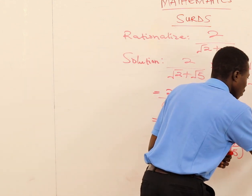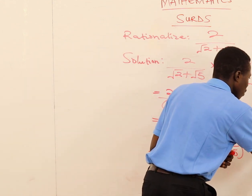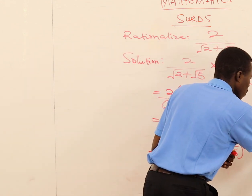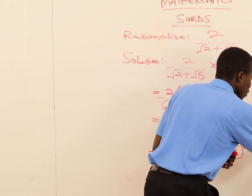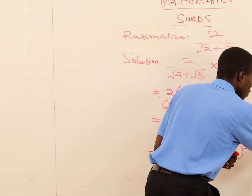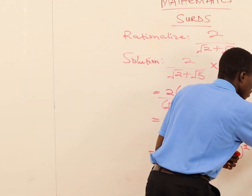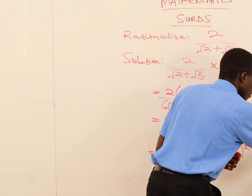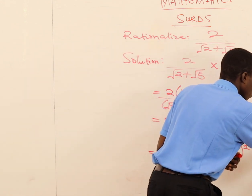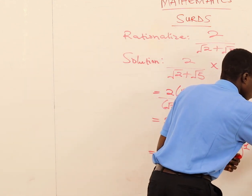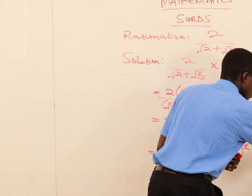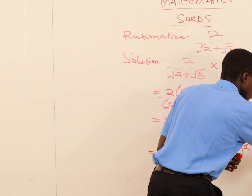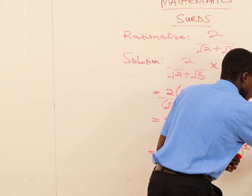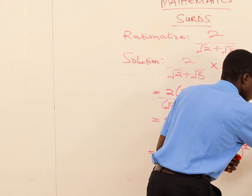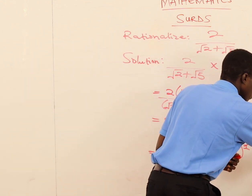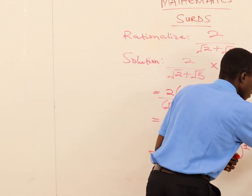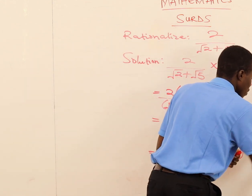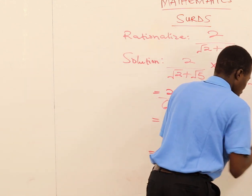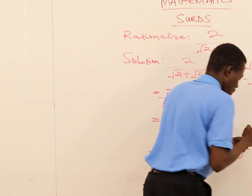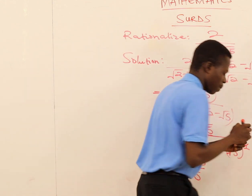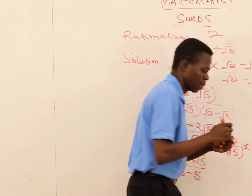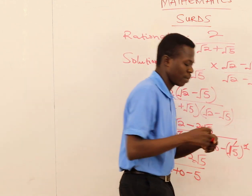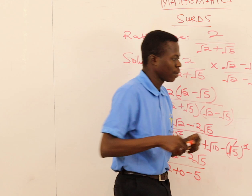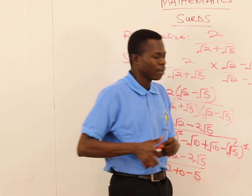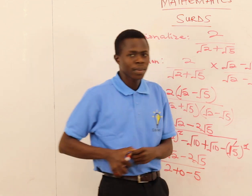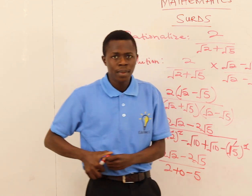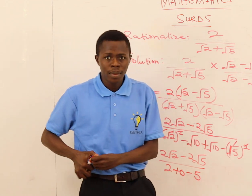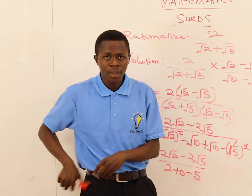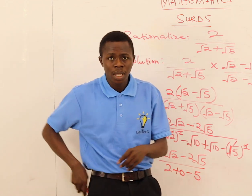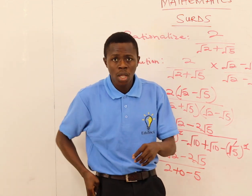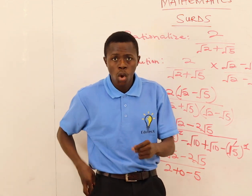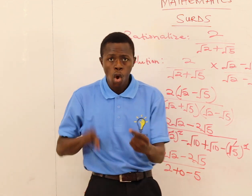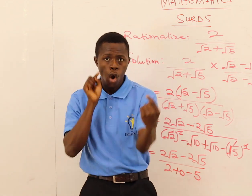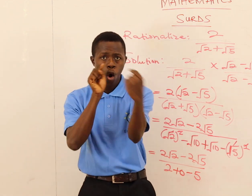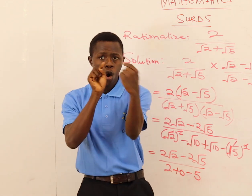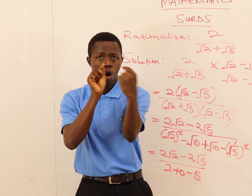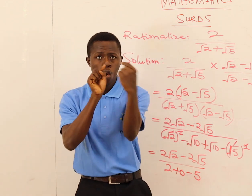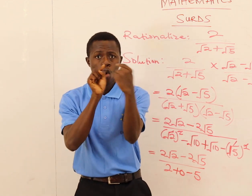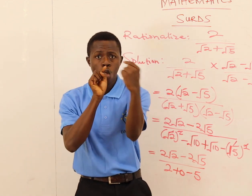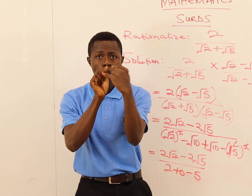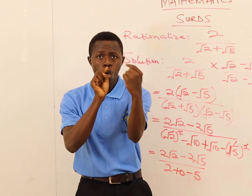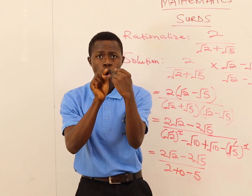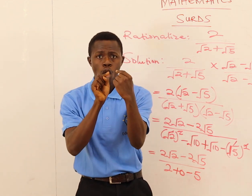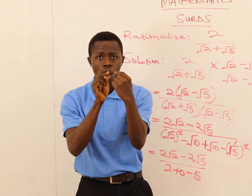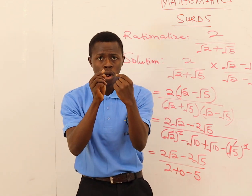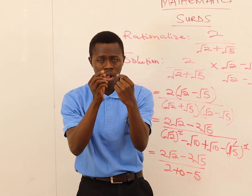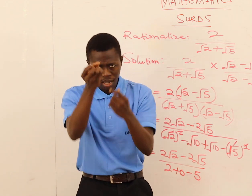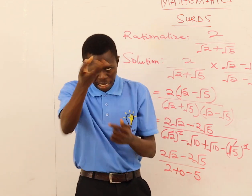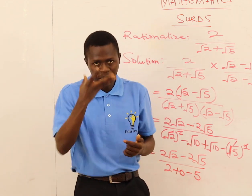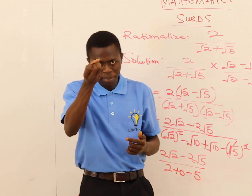If, for instance, we have an expression that has the denominator square root of